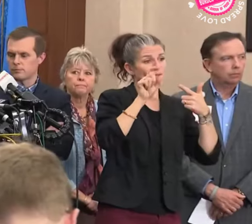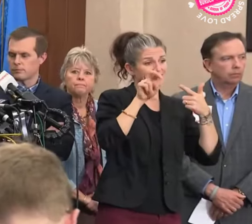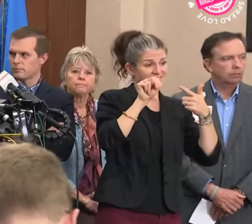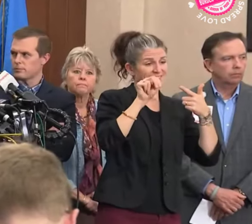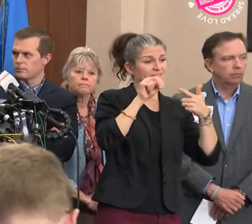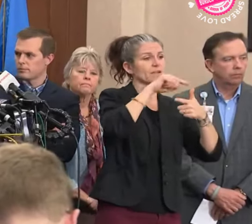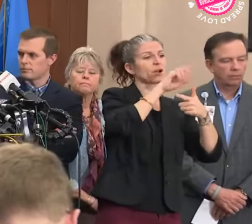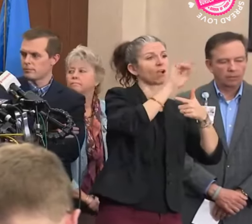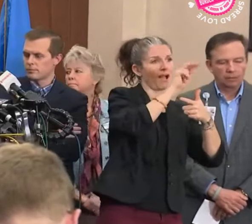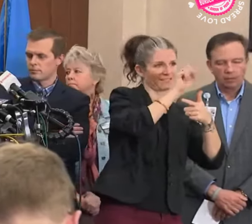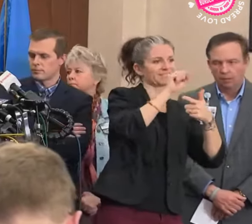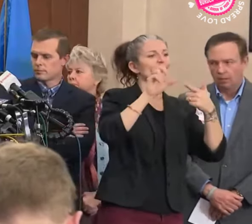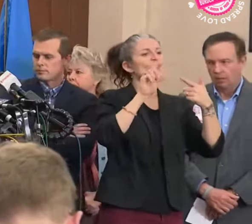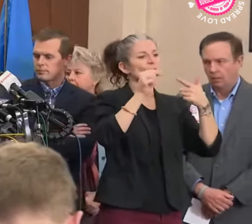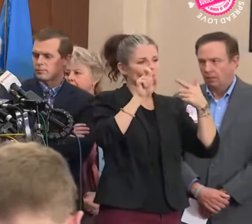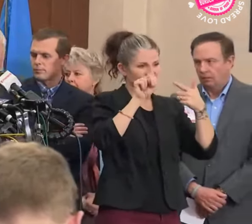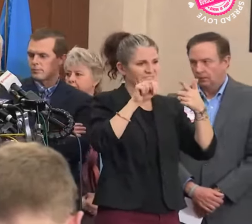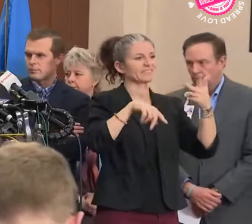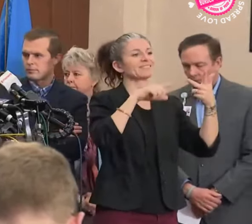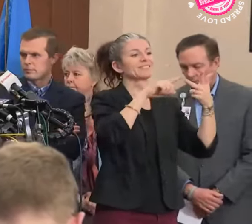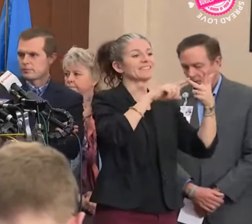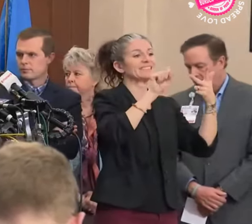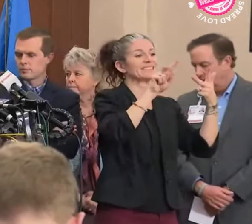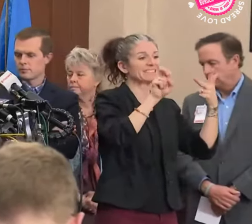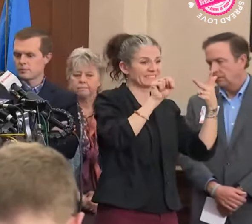And now Senator Collins.